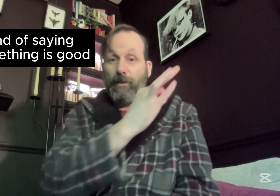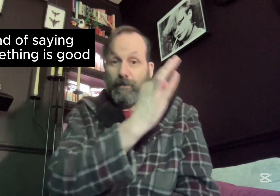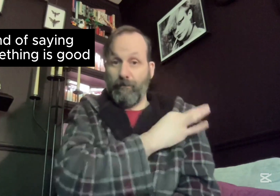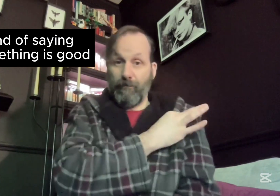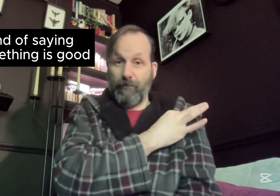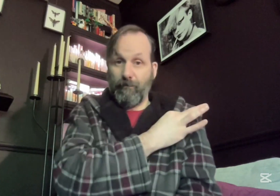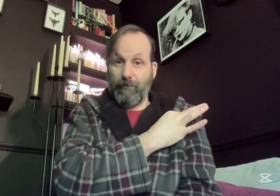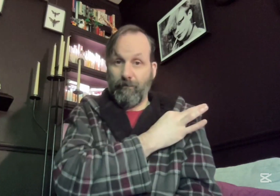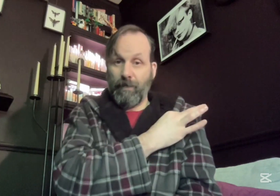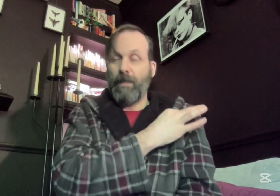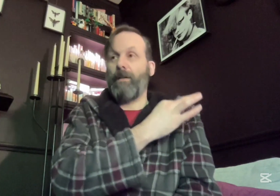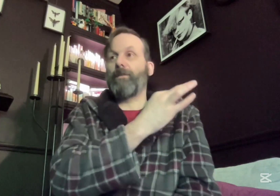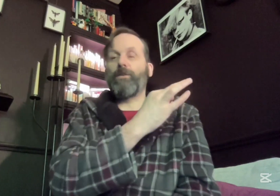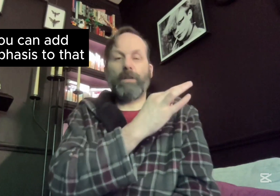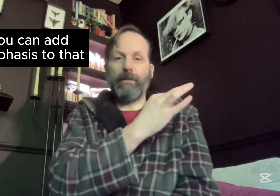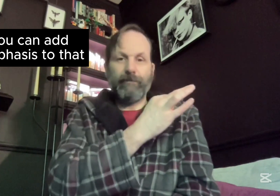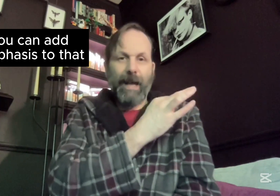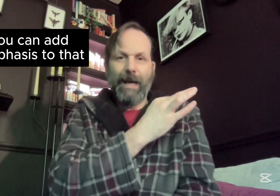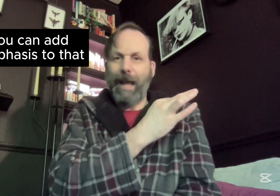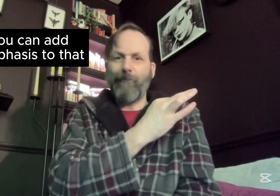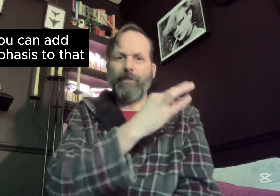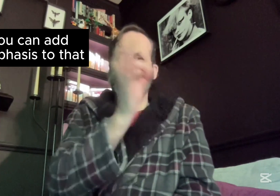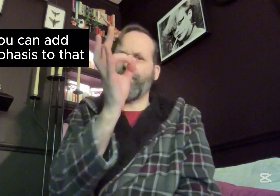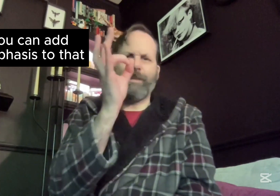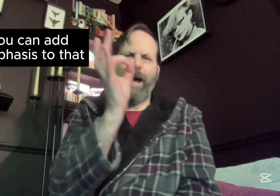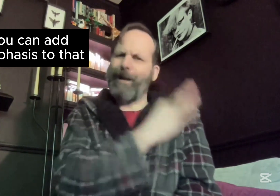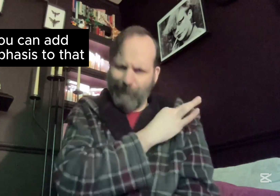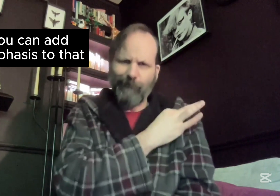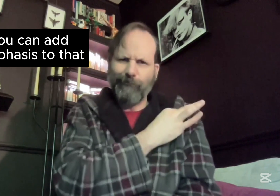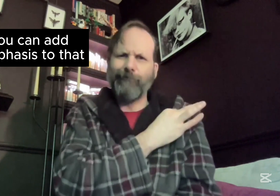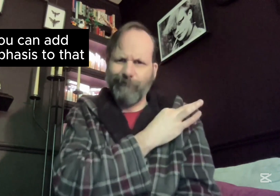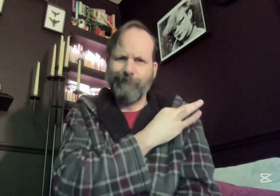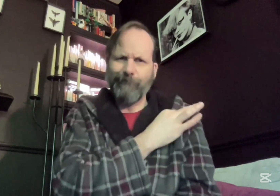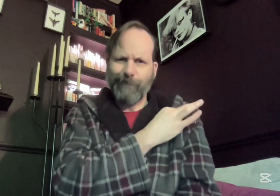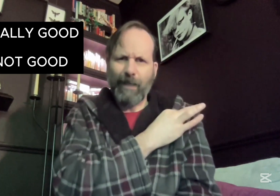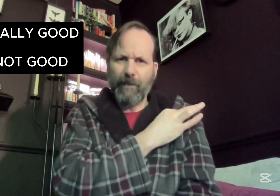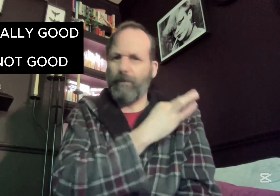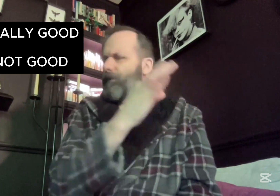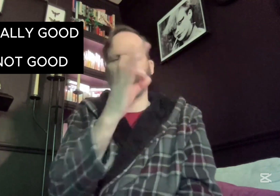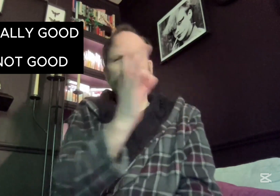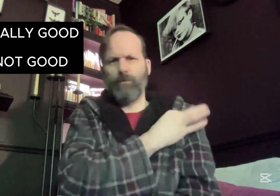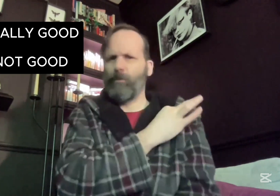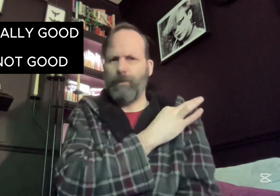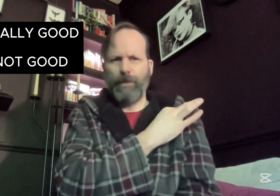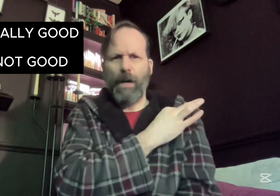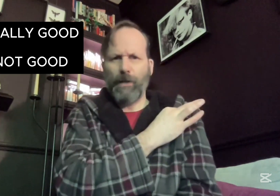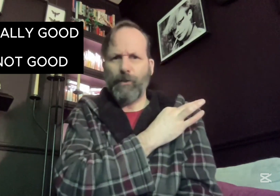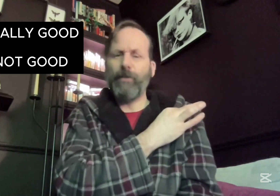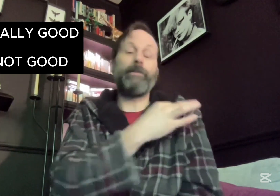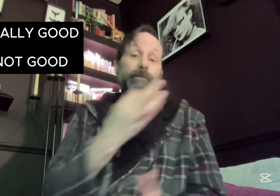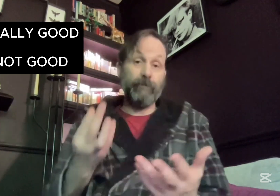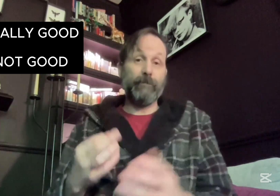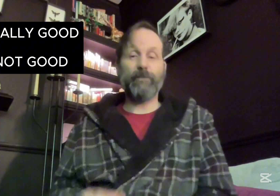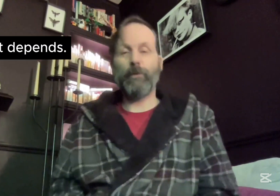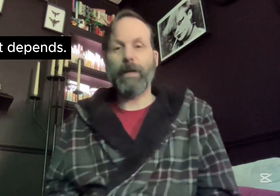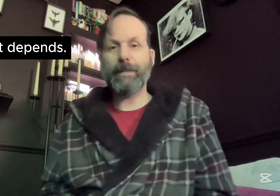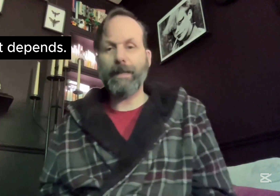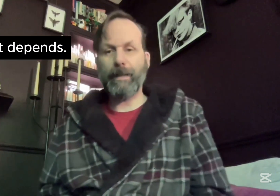good. You can add emphasis to that, really good or not good, different ways like